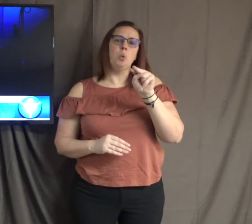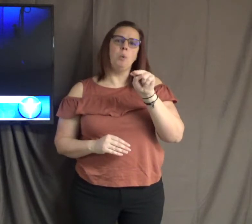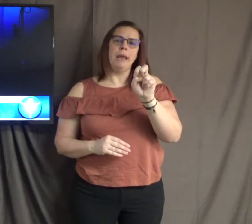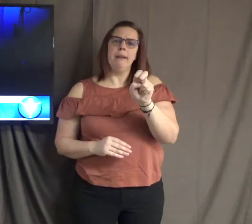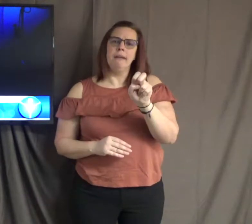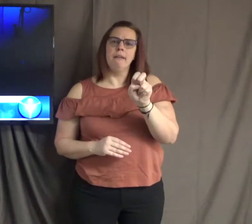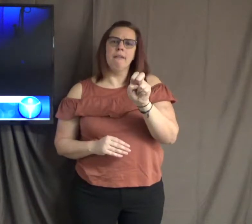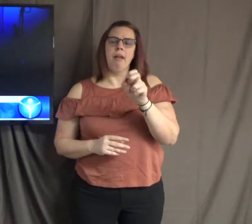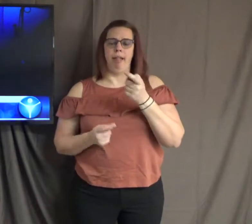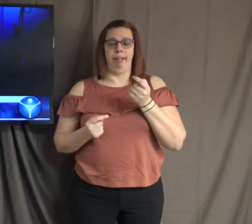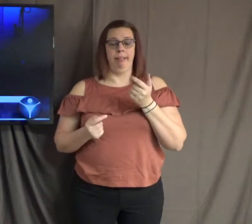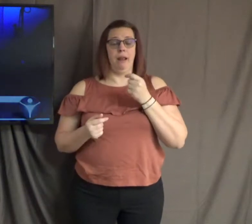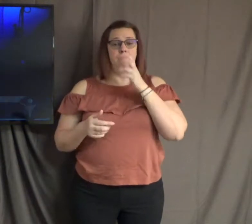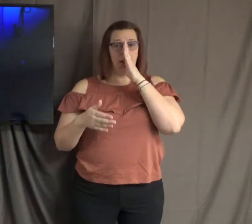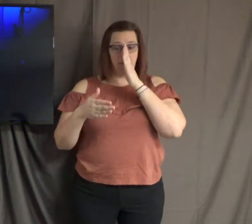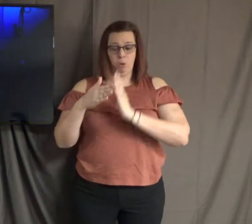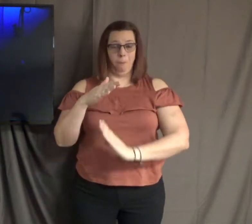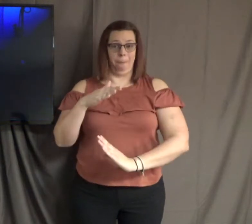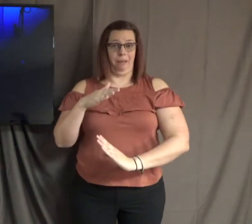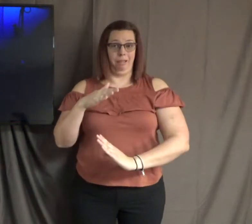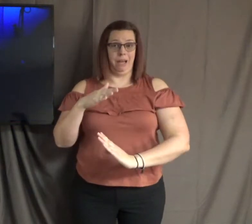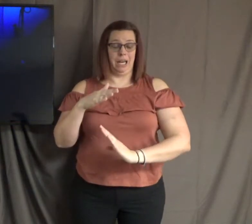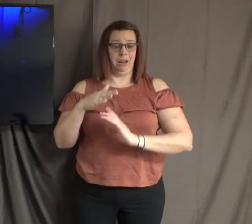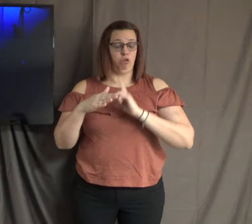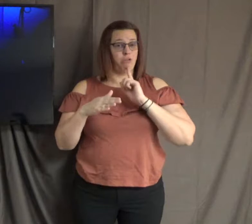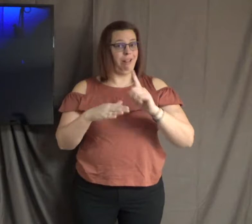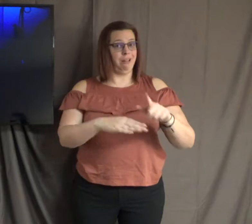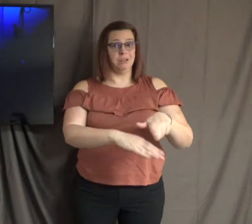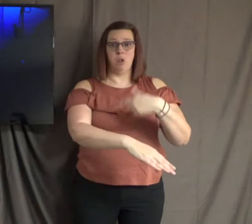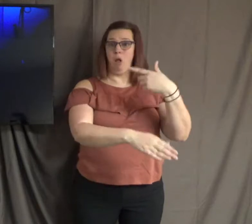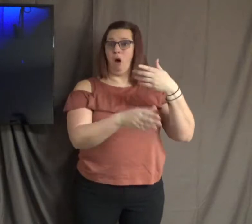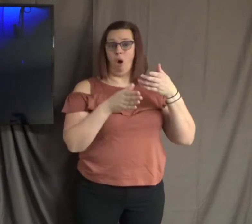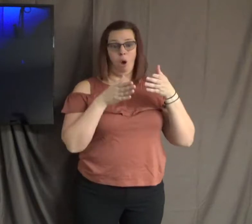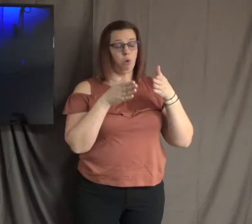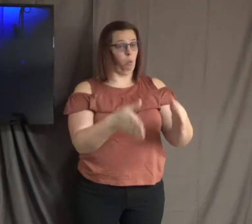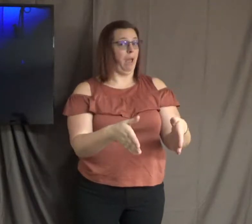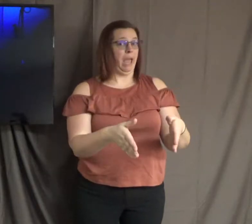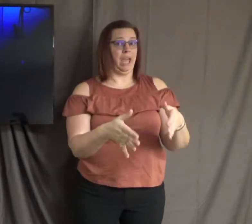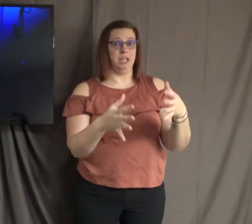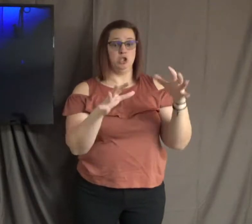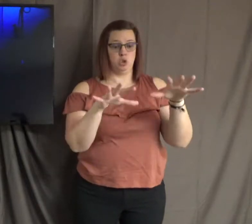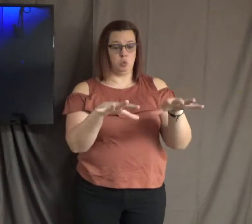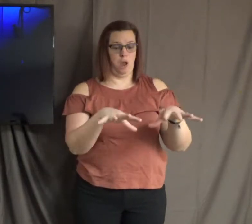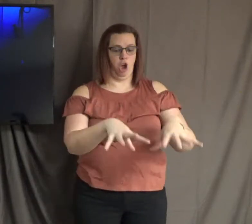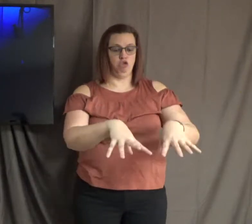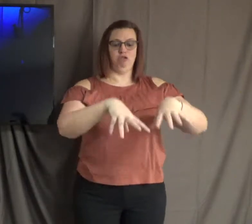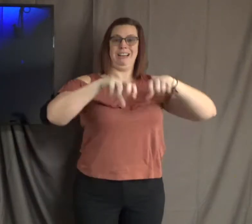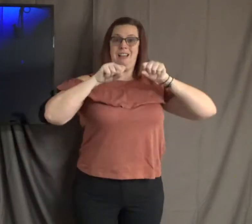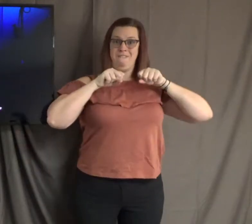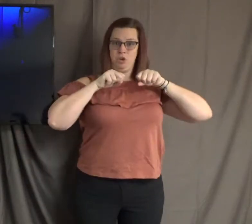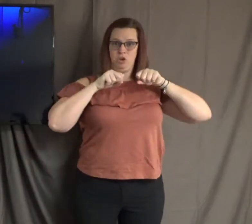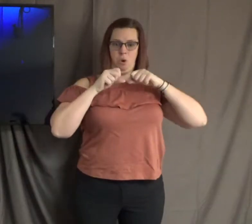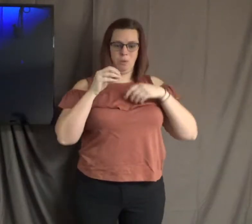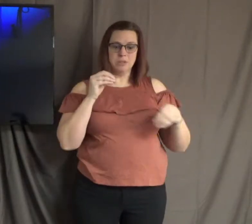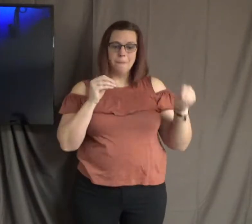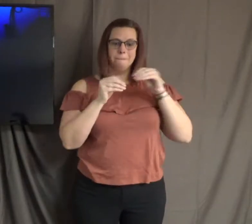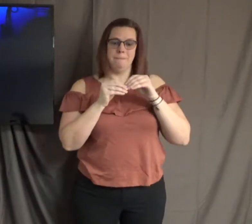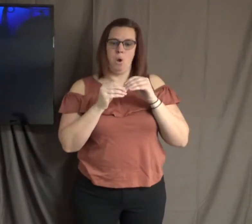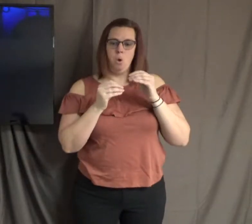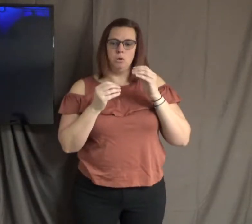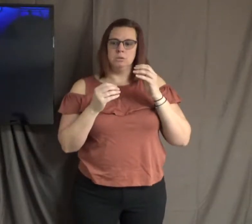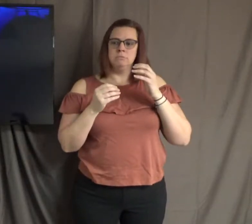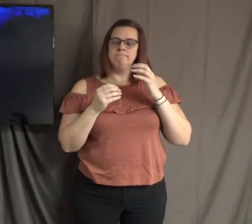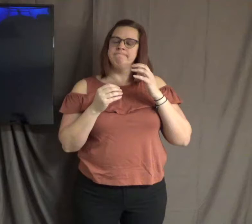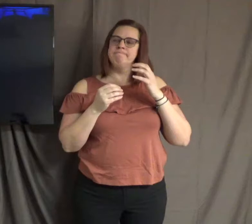of humility goes a long way for helping us to recover what's most essential about ourselves so we can bring it back to